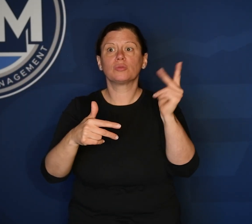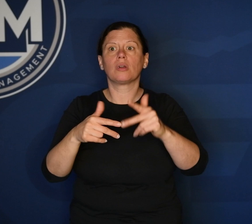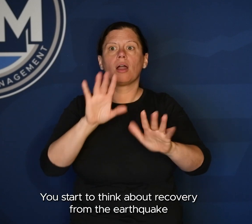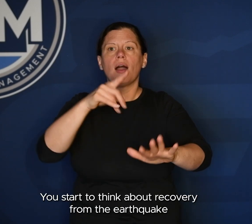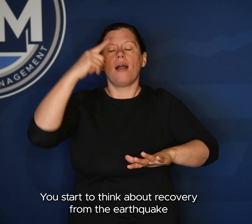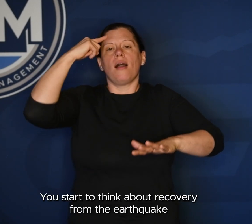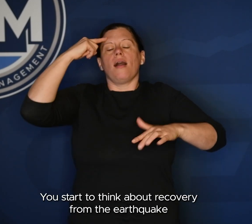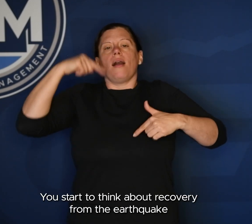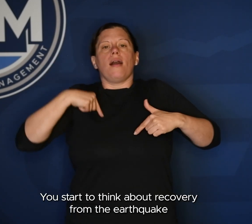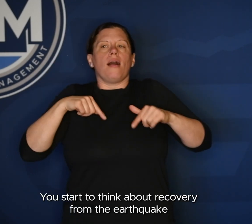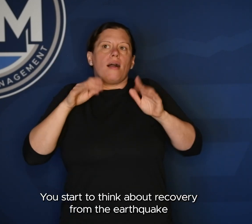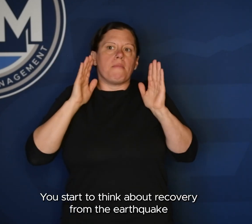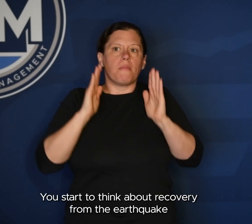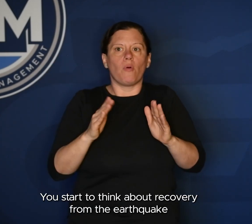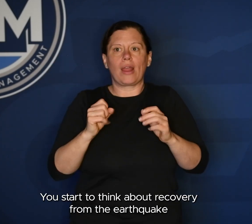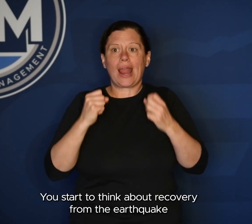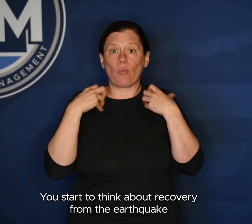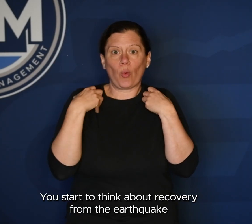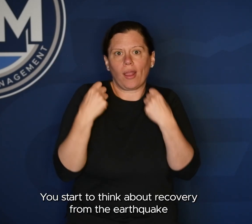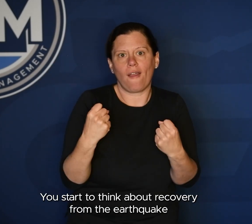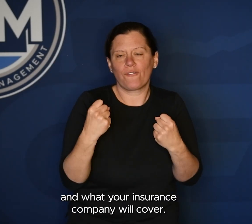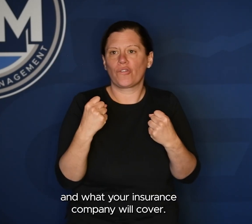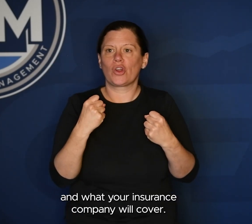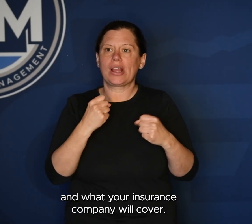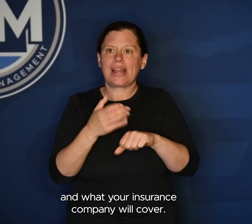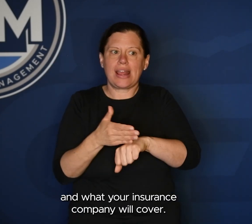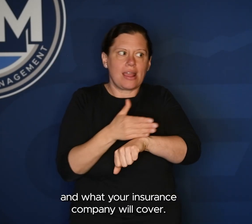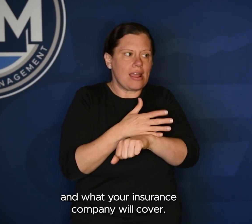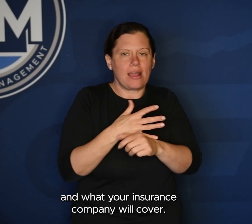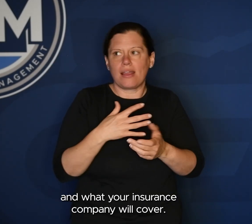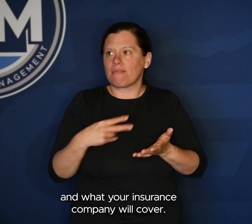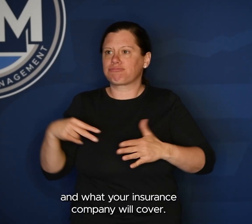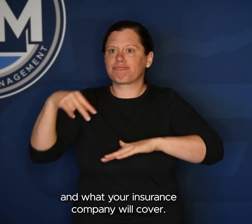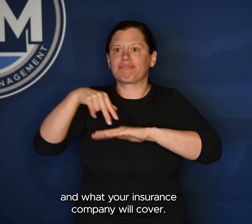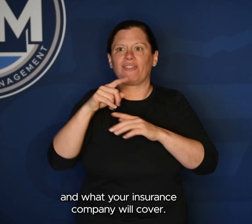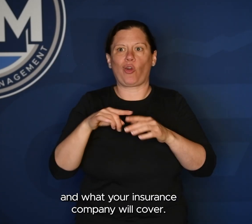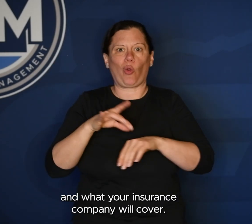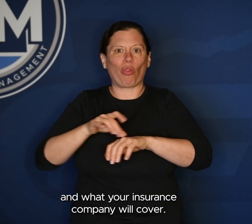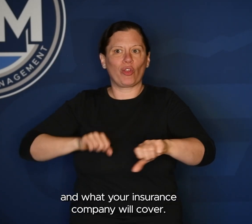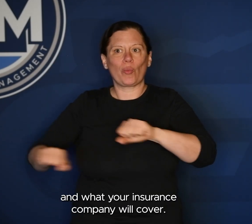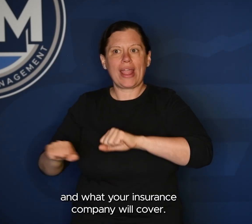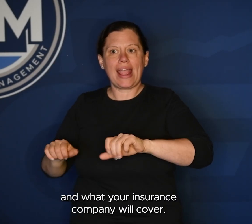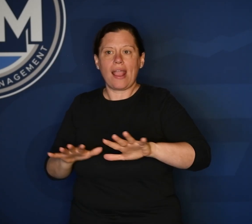You start to think about recovery from the earthquake and what your insurance company will cover.